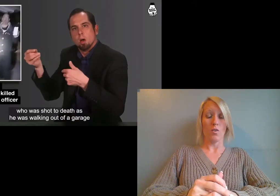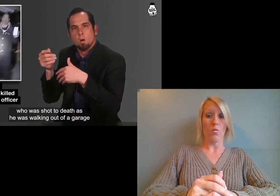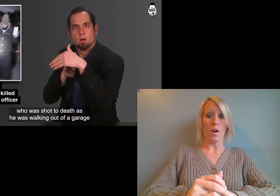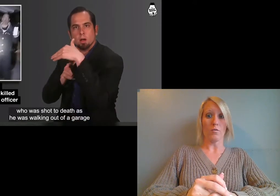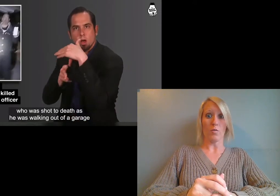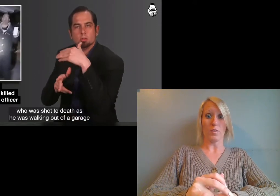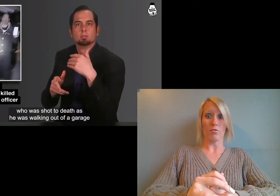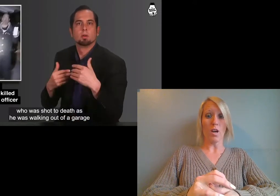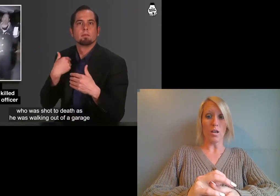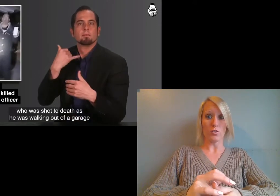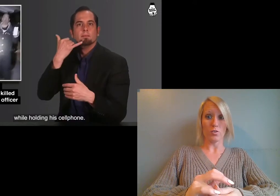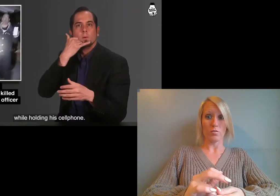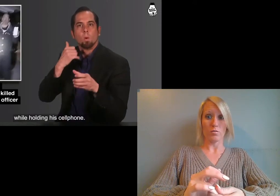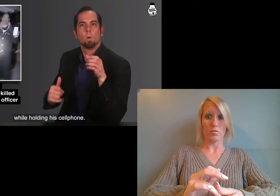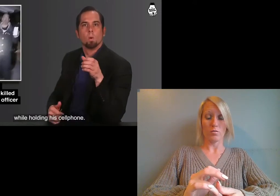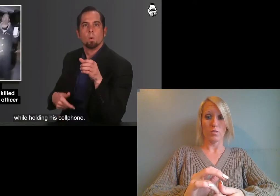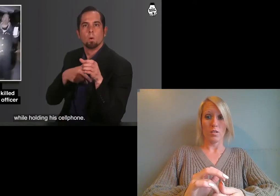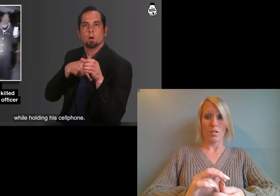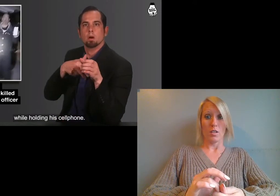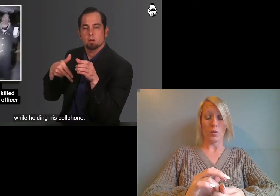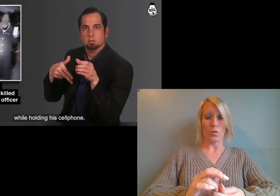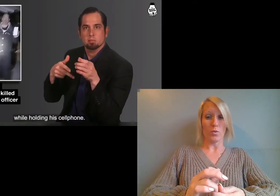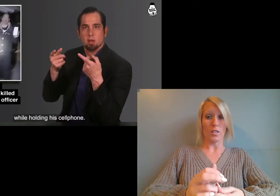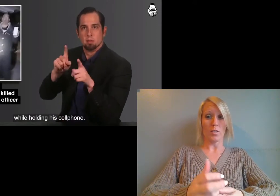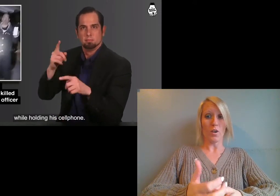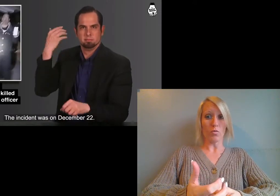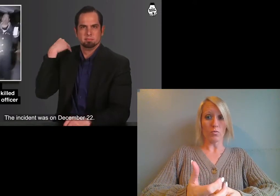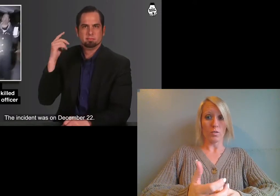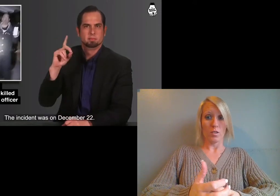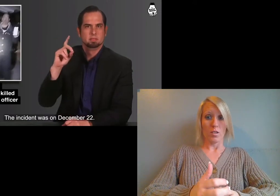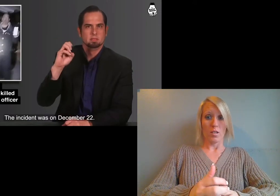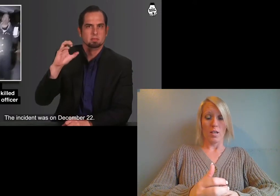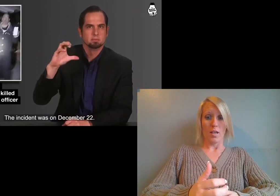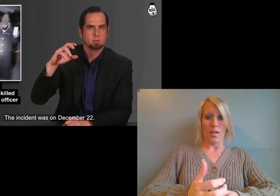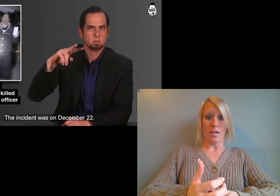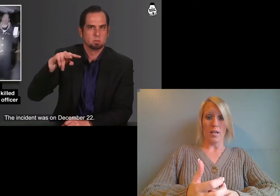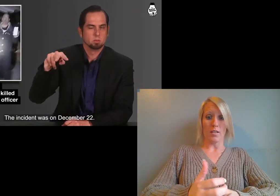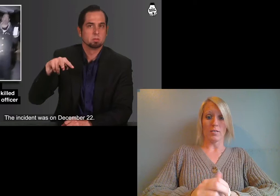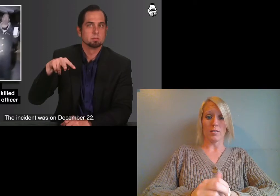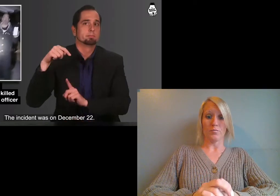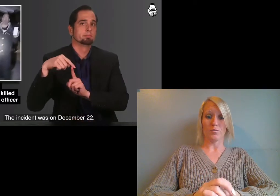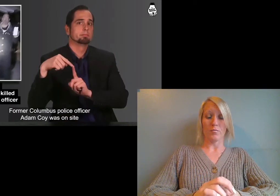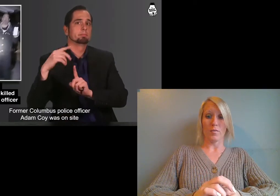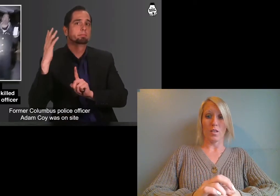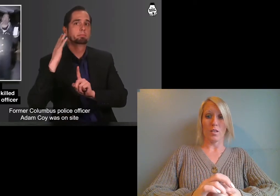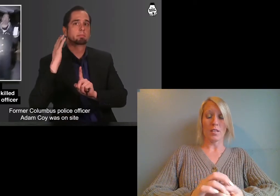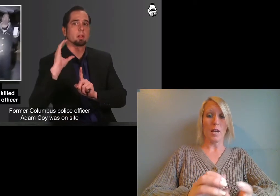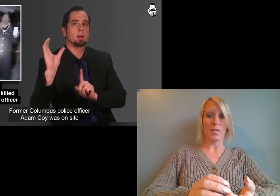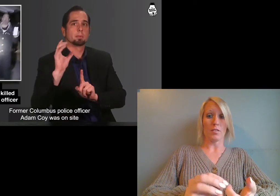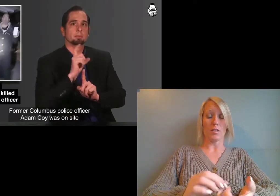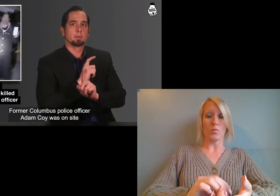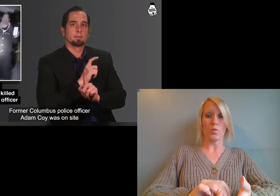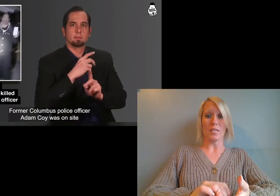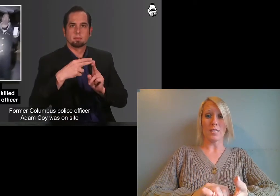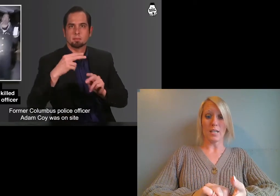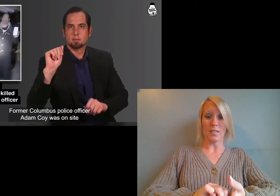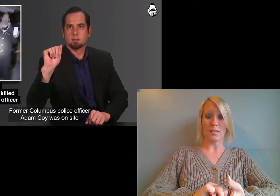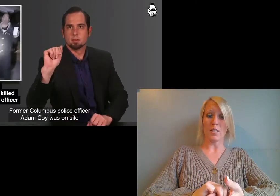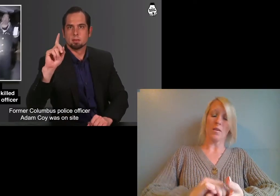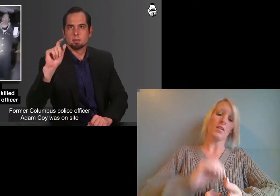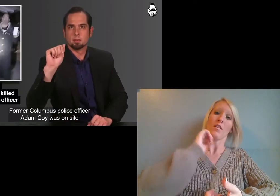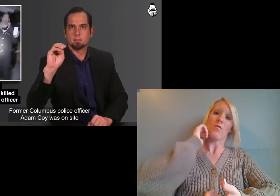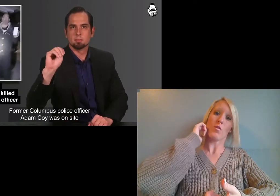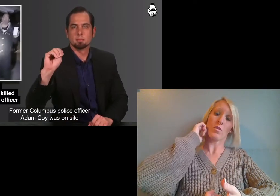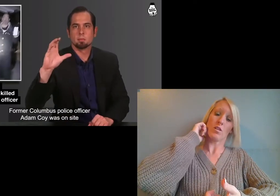shot walking from his garage. He was holding his phone, and this happened on December